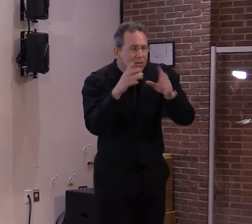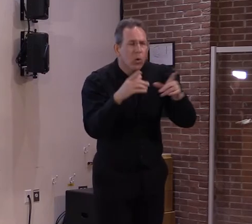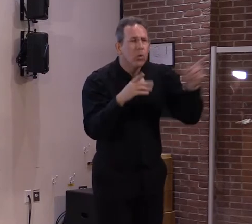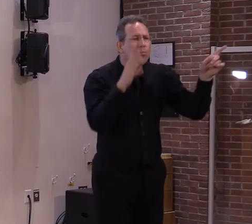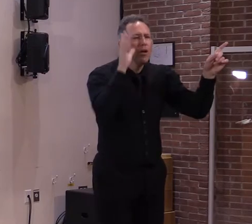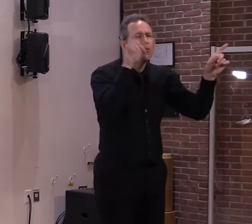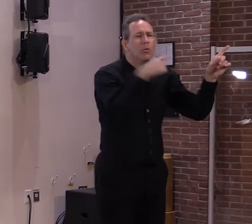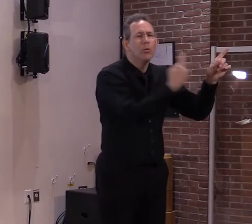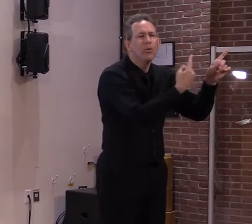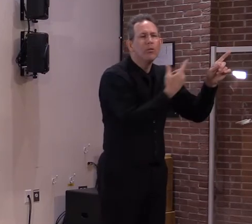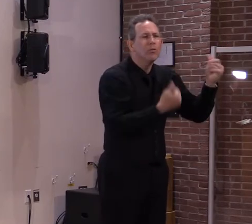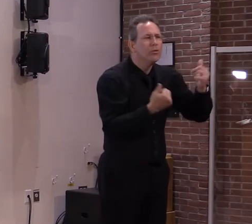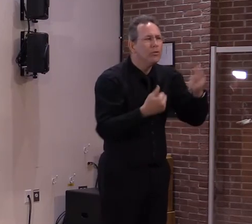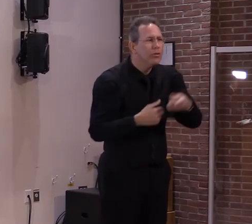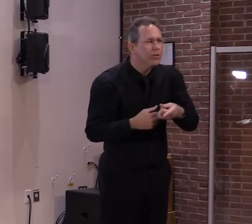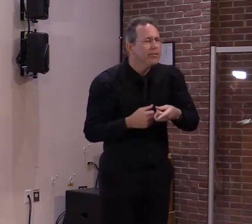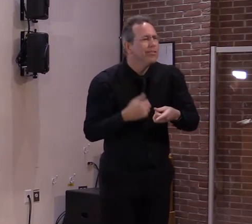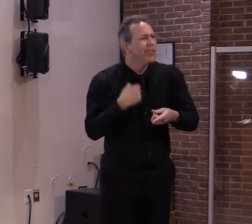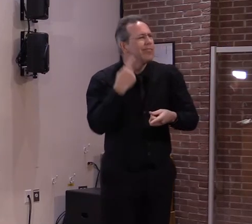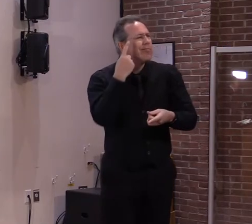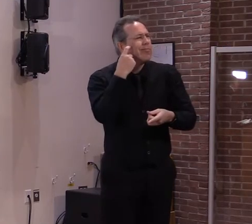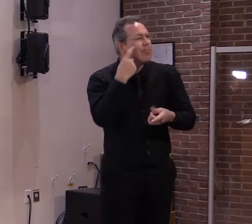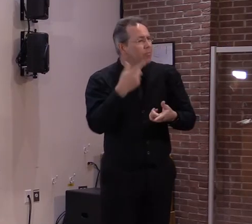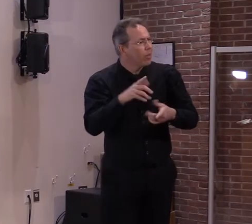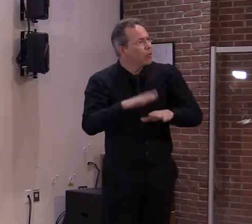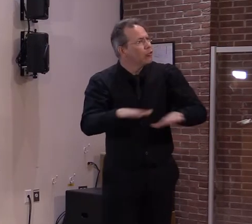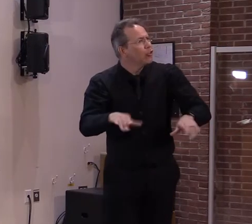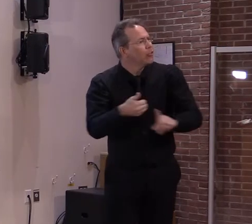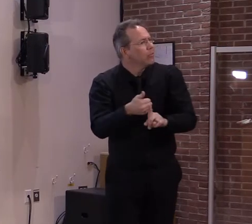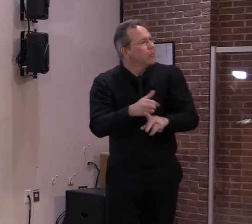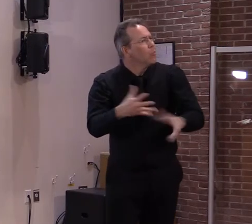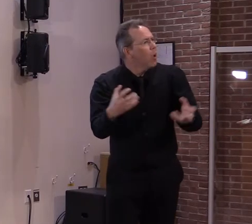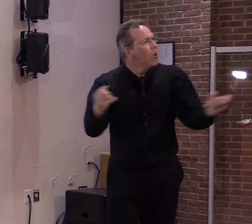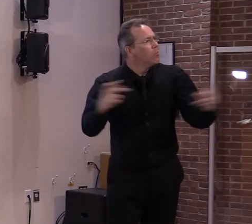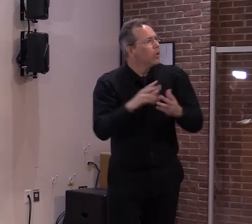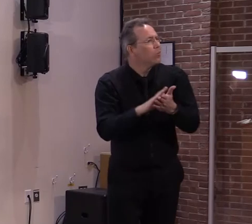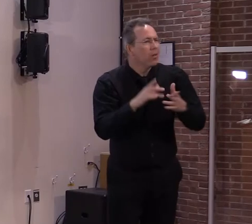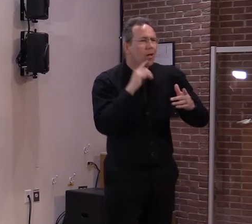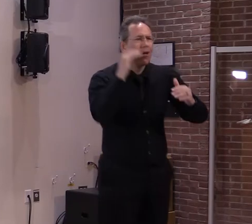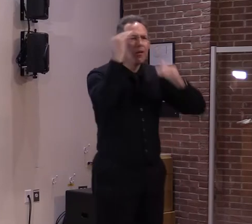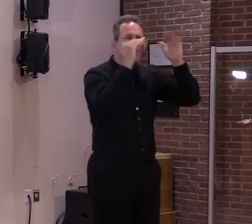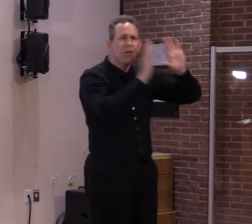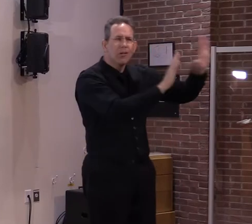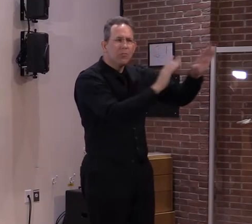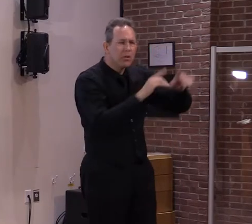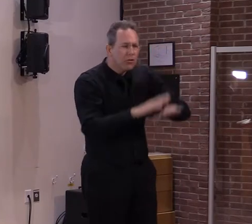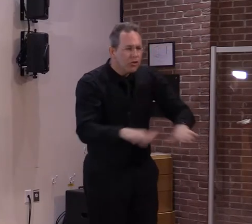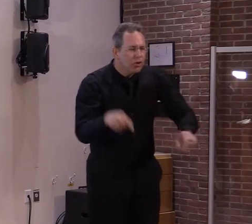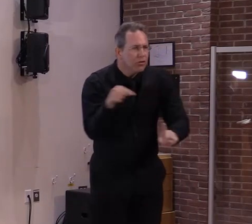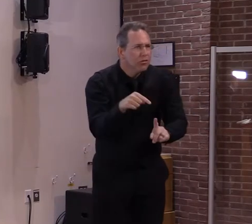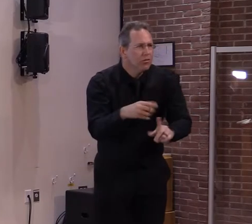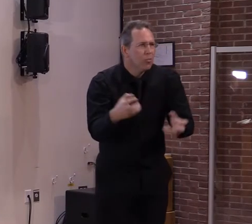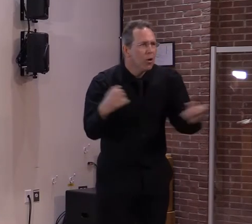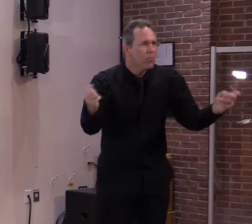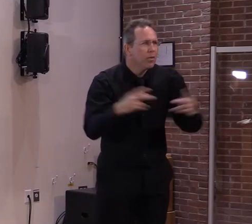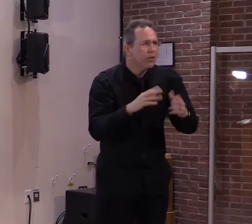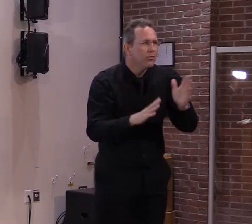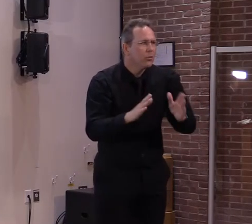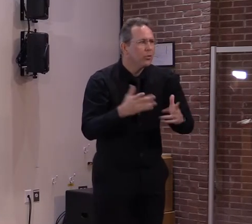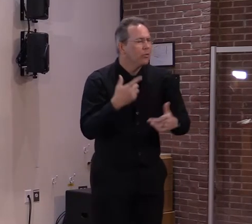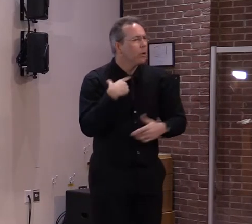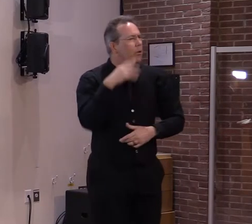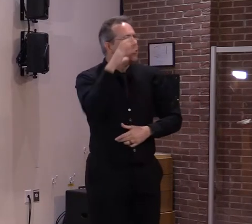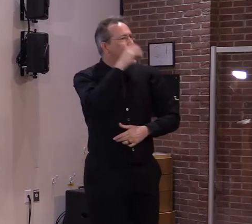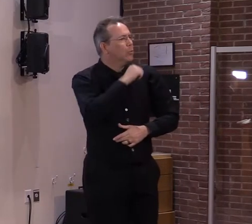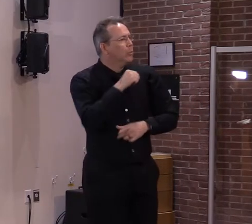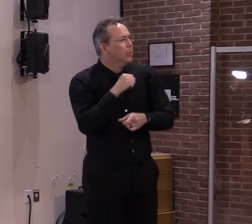they would want to go back to school to see their friends and get back to some sort of normalcy. So sometimes we should think